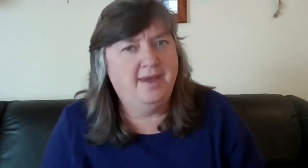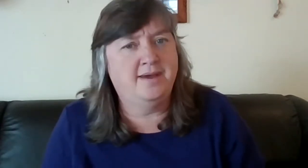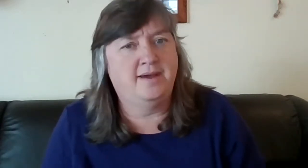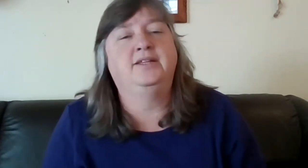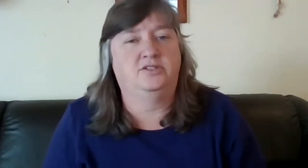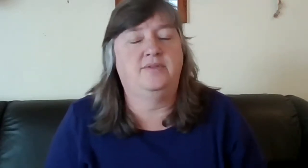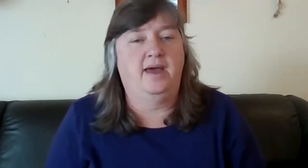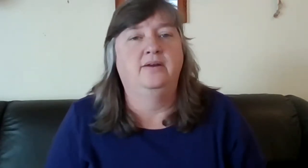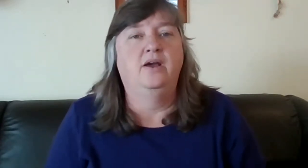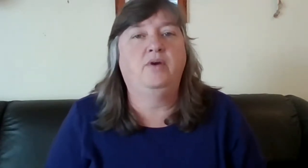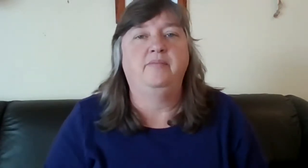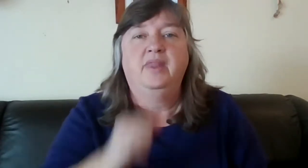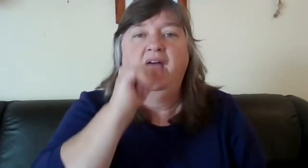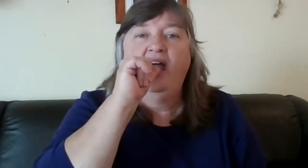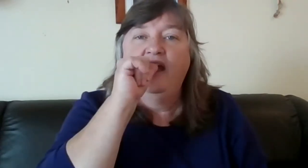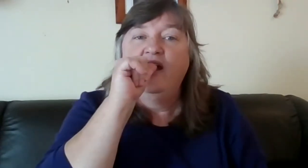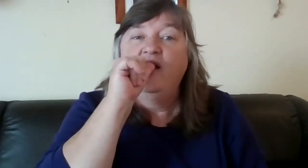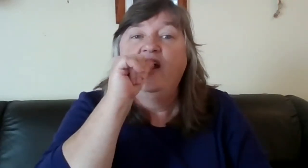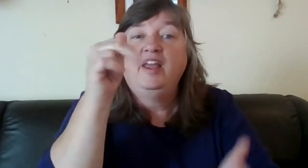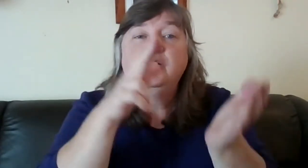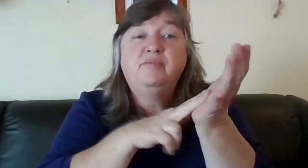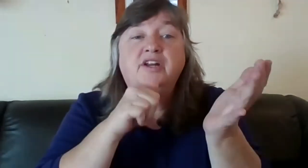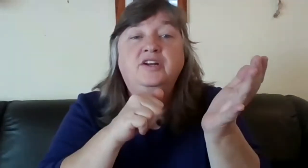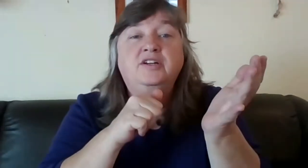Yeah, let's do that. Okay. Peanut butter,